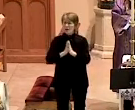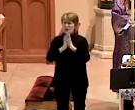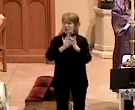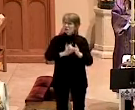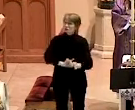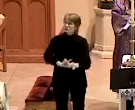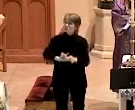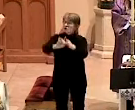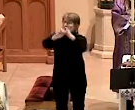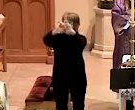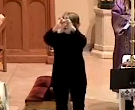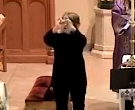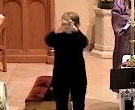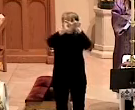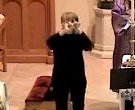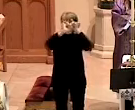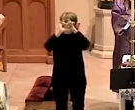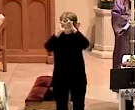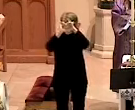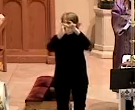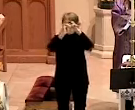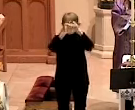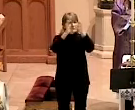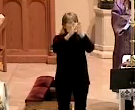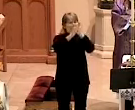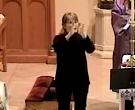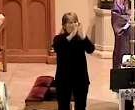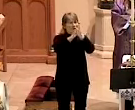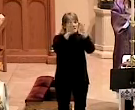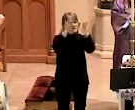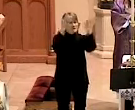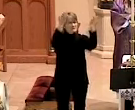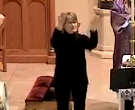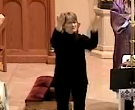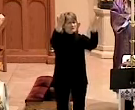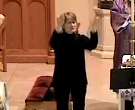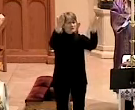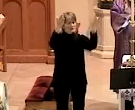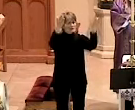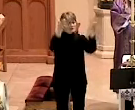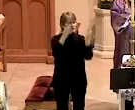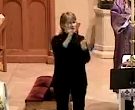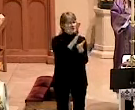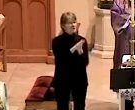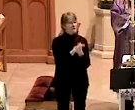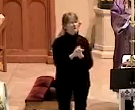with theirs, and humble praise as we acclaim.